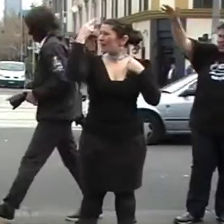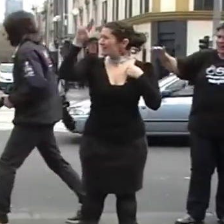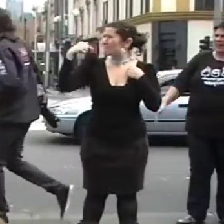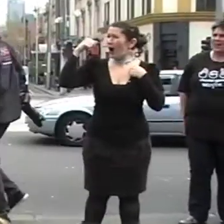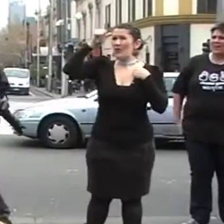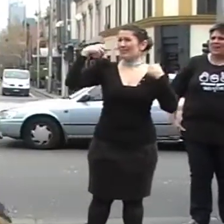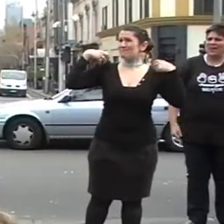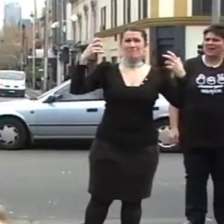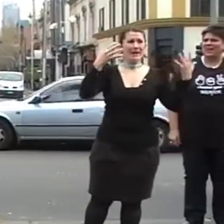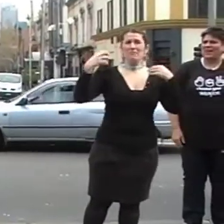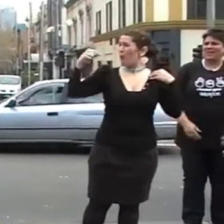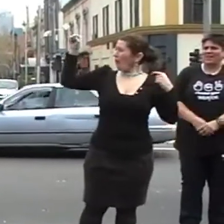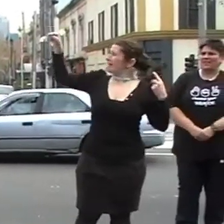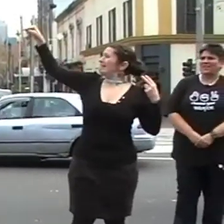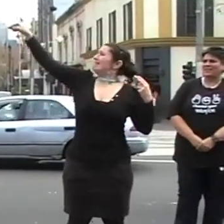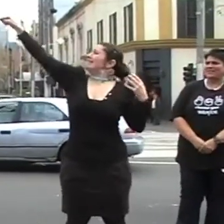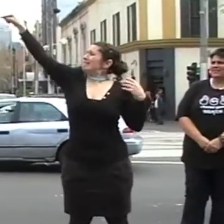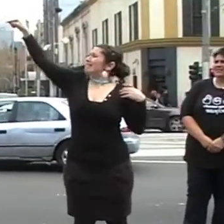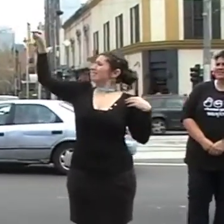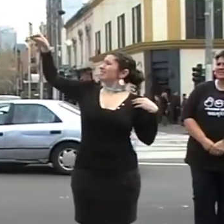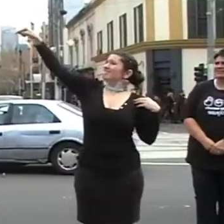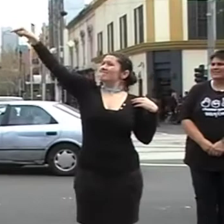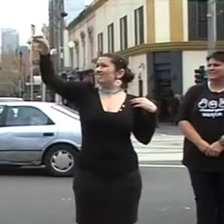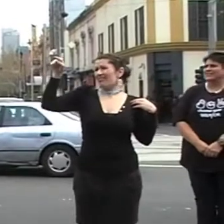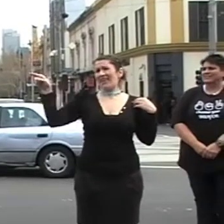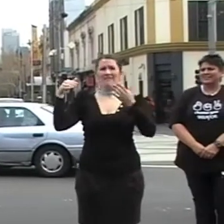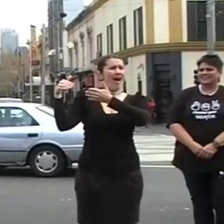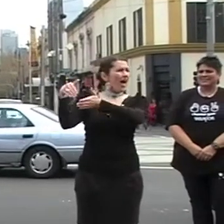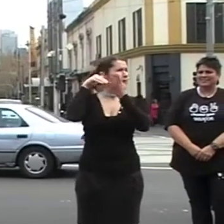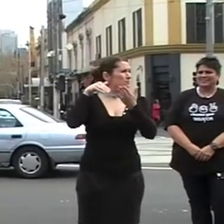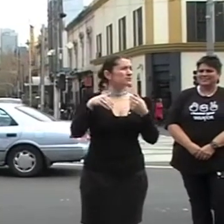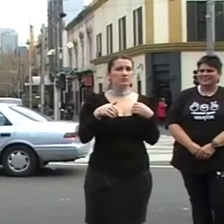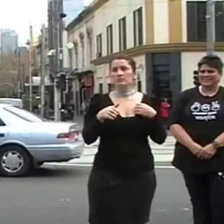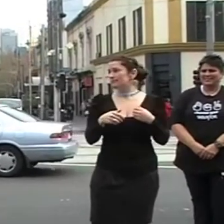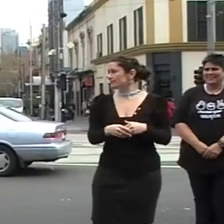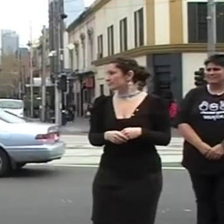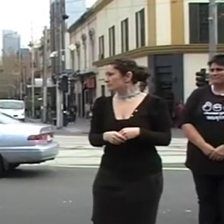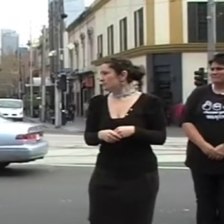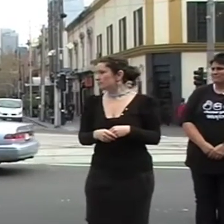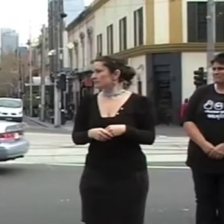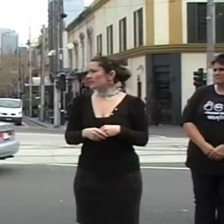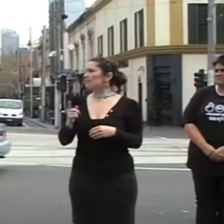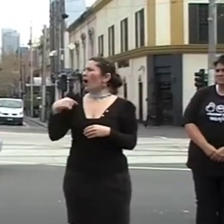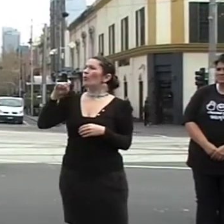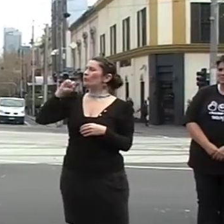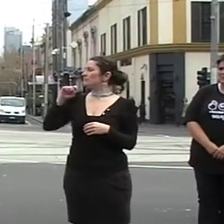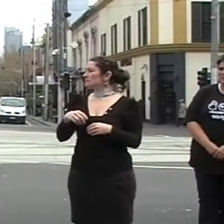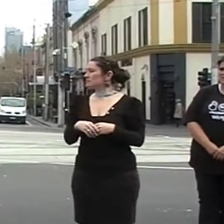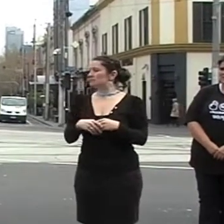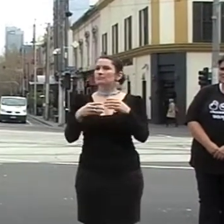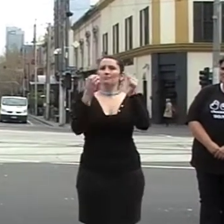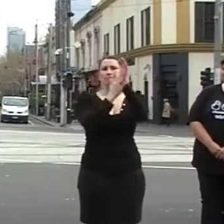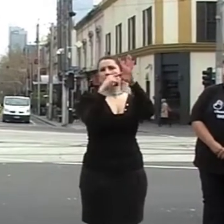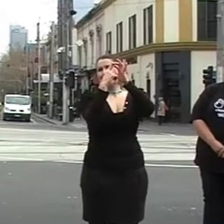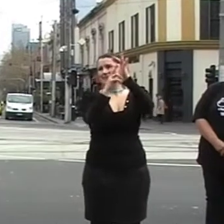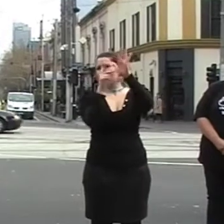that there are other volunteers who have jumped in and helped to fill in spots. But I will actually name